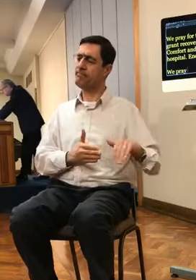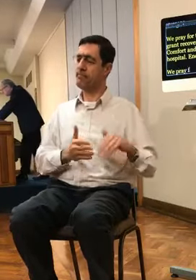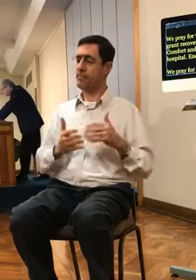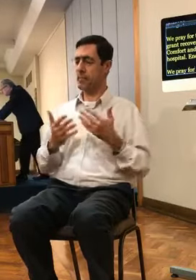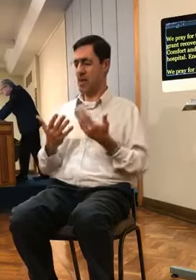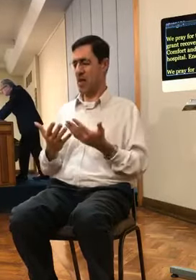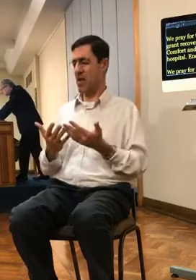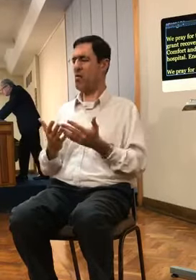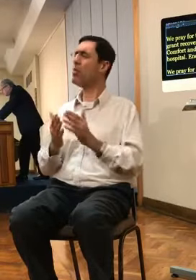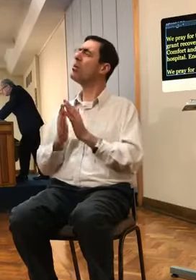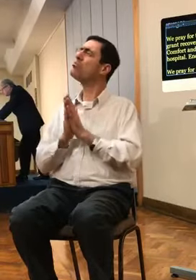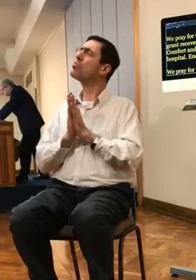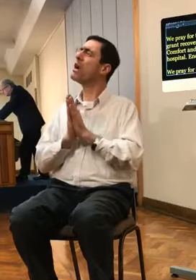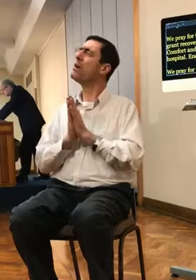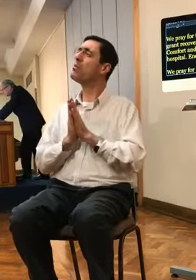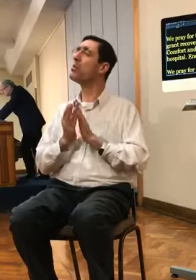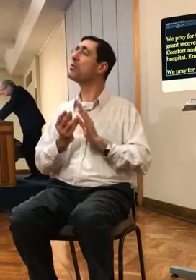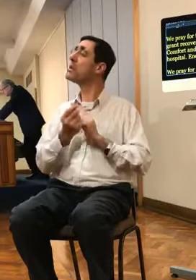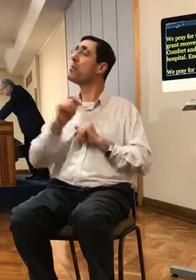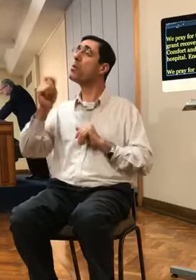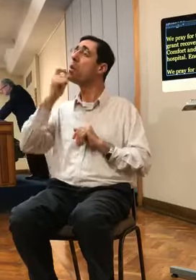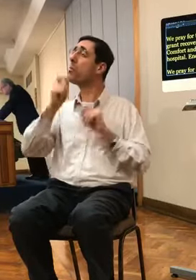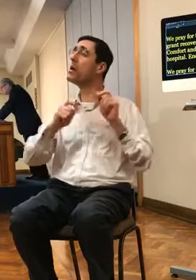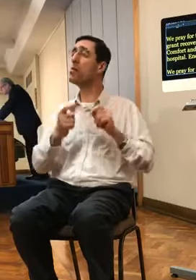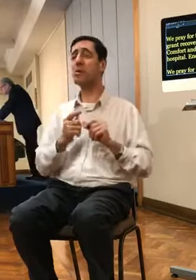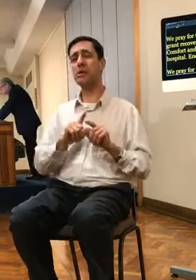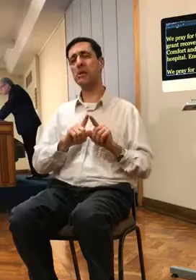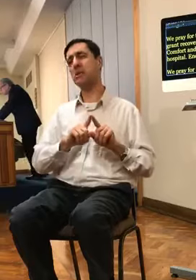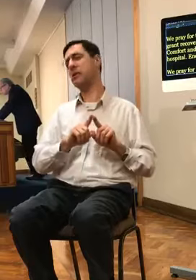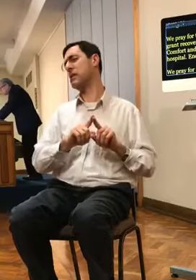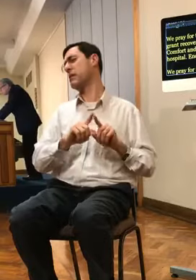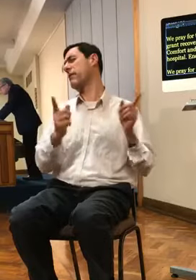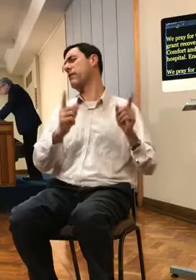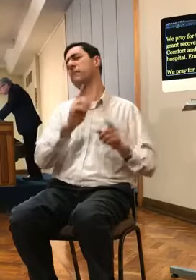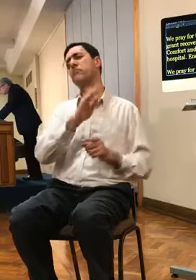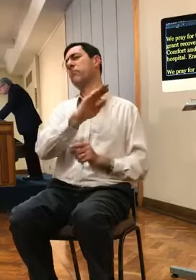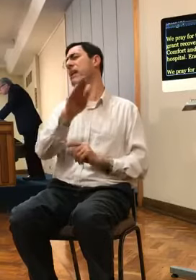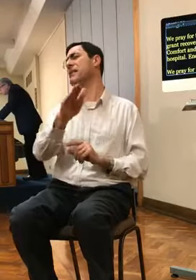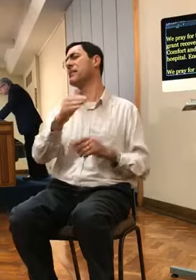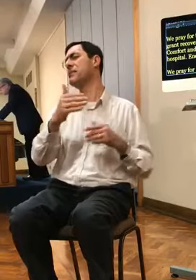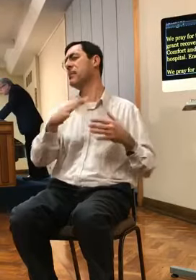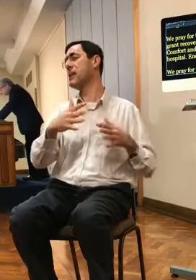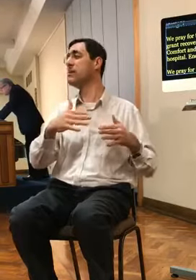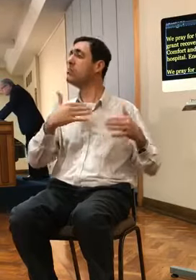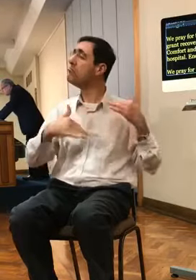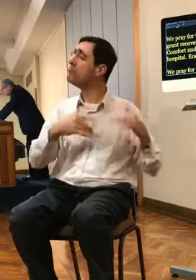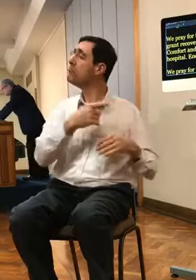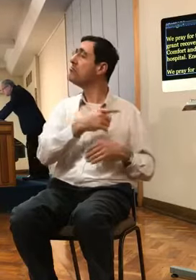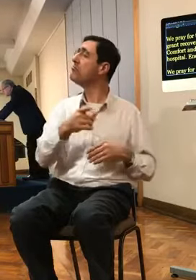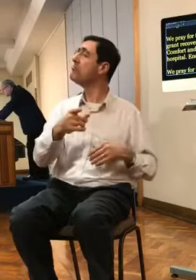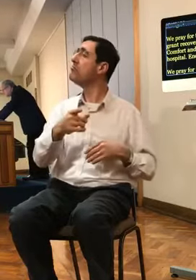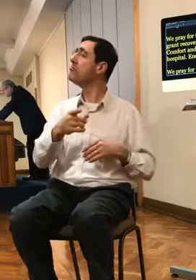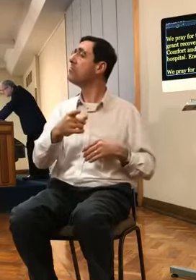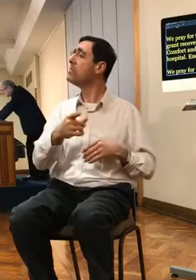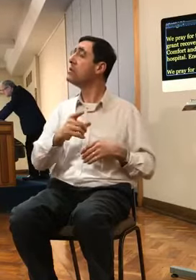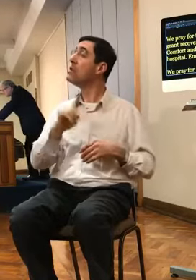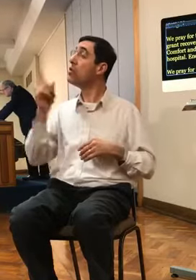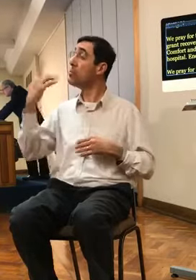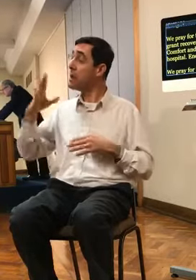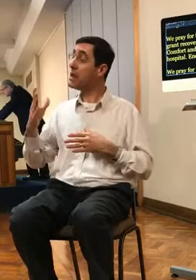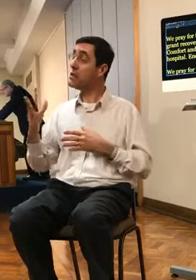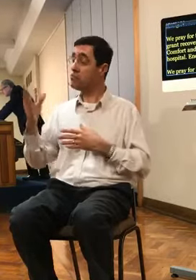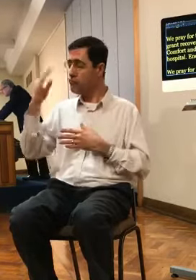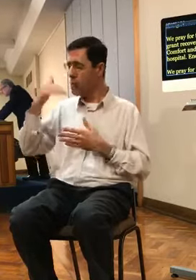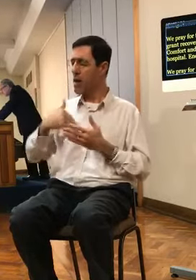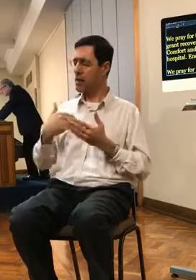would, according to the exhortation of thy word, pray with those, for those who are bound as if bound with them, and yet we can